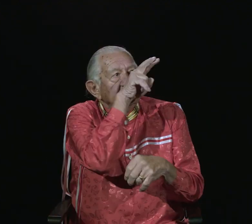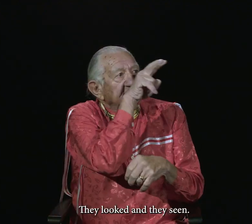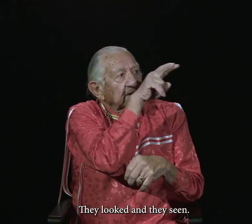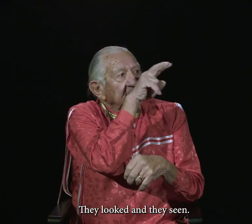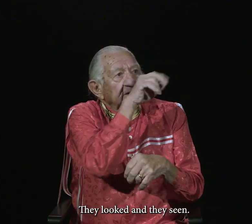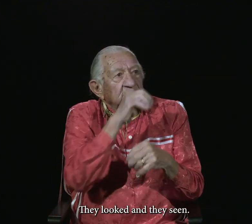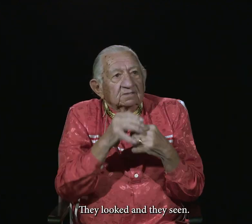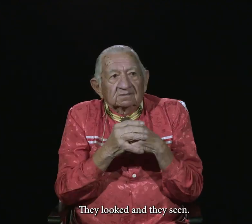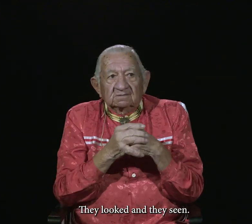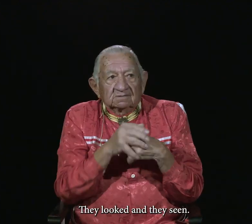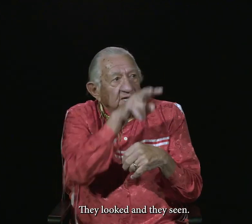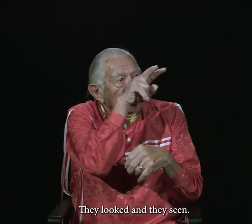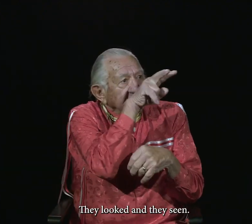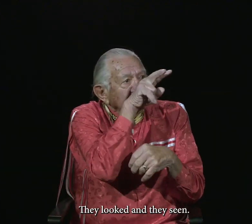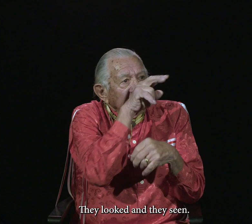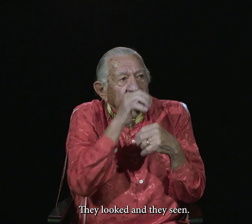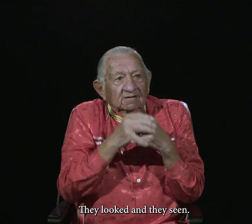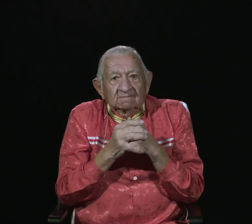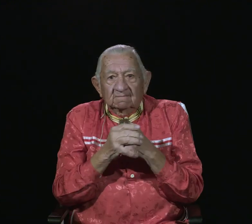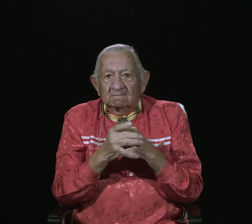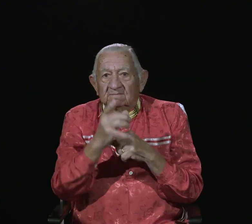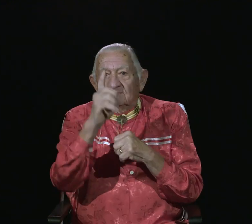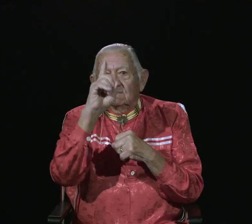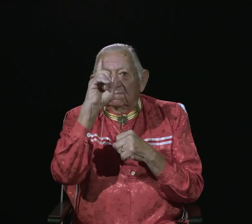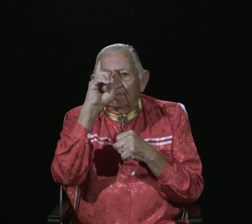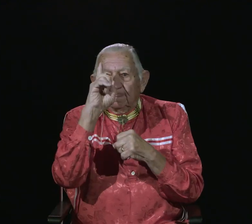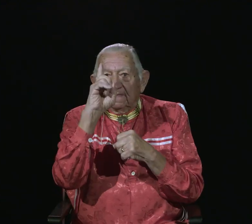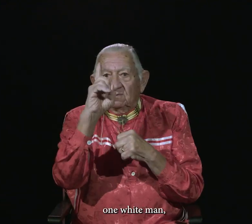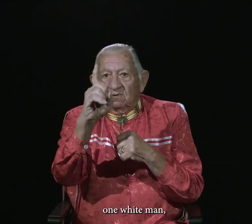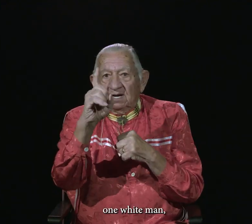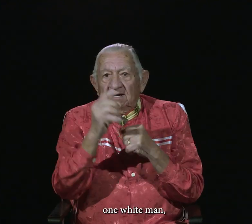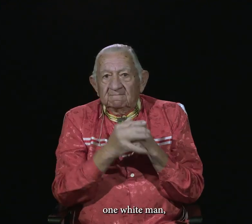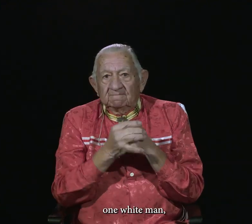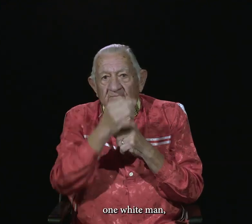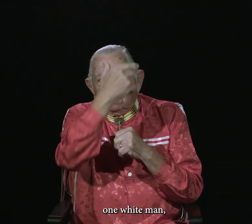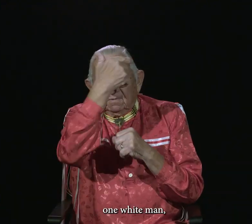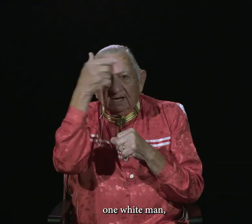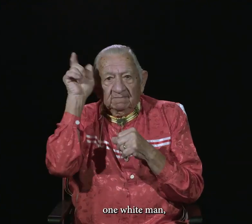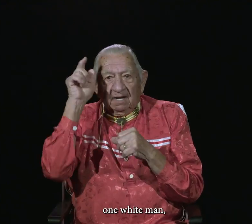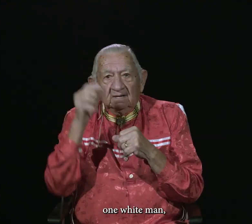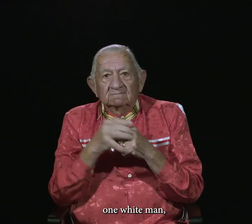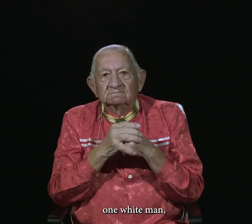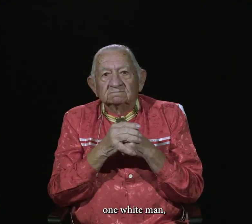They looked, and they seen one white man,